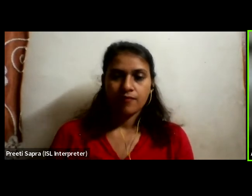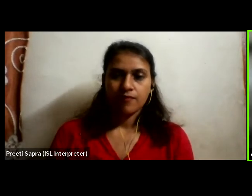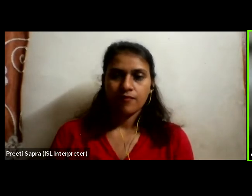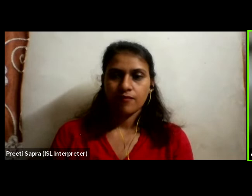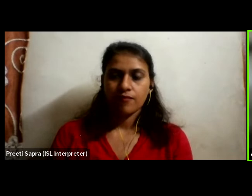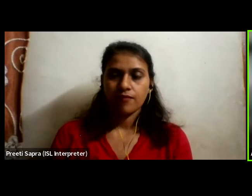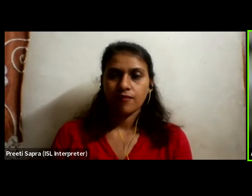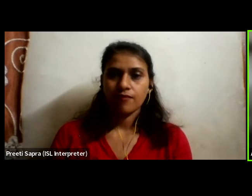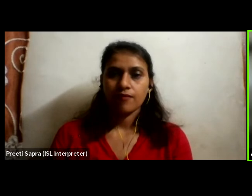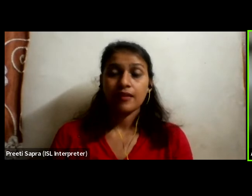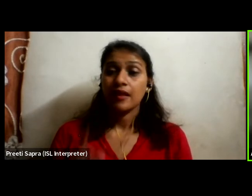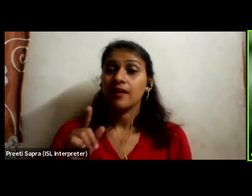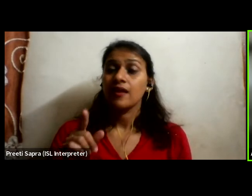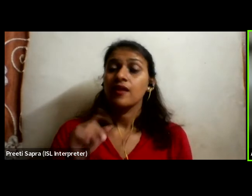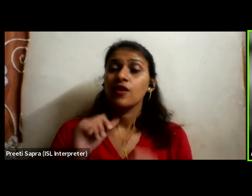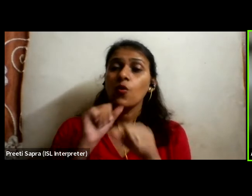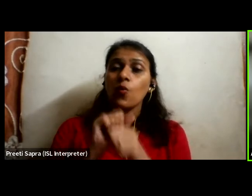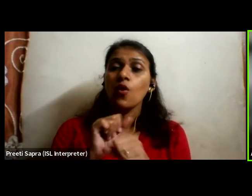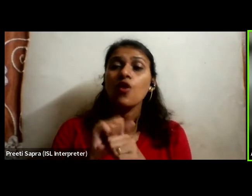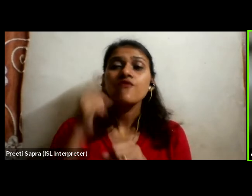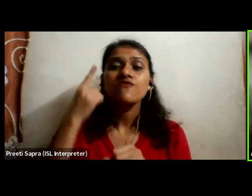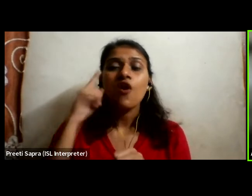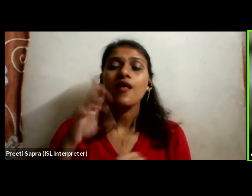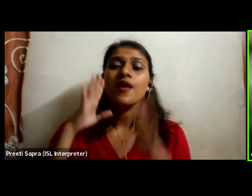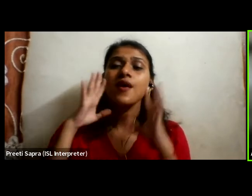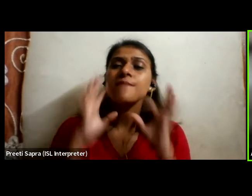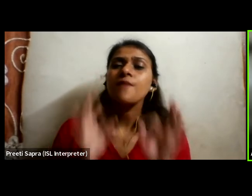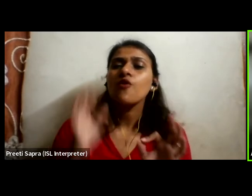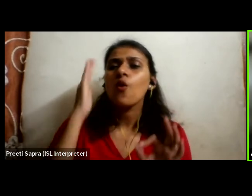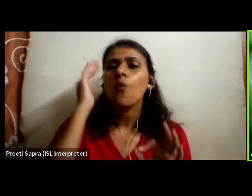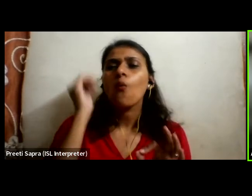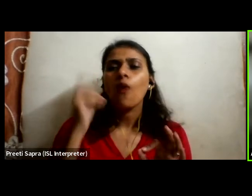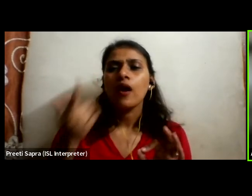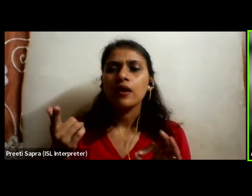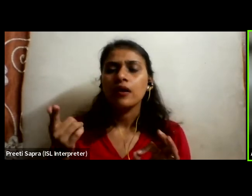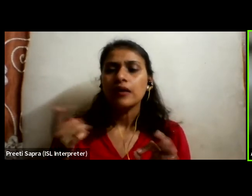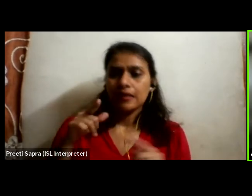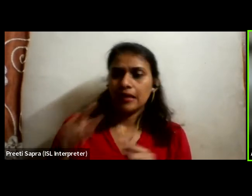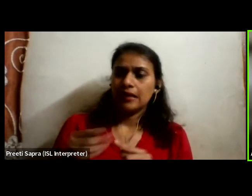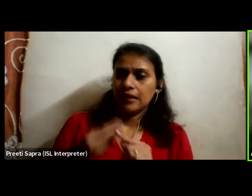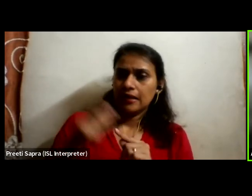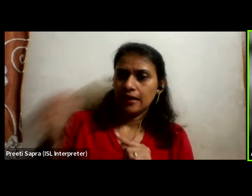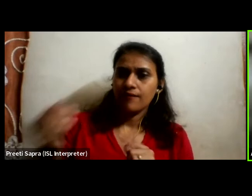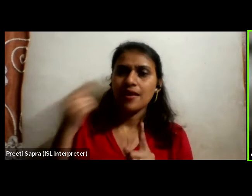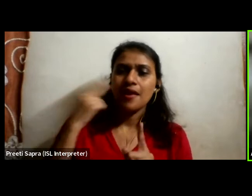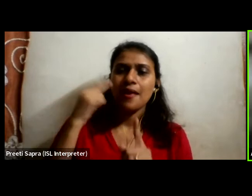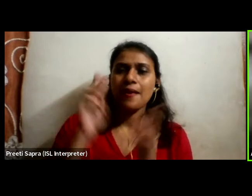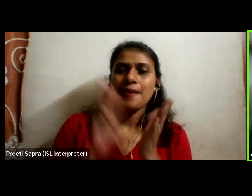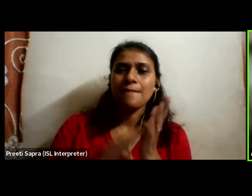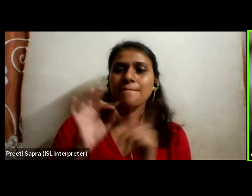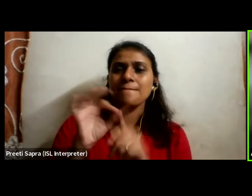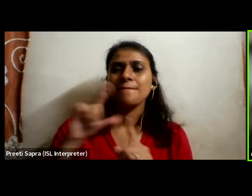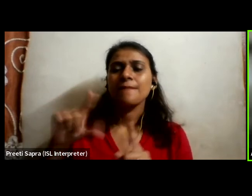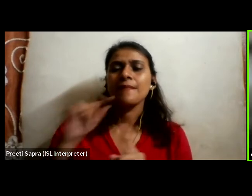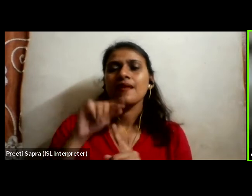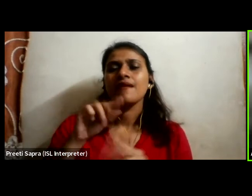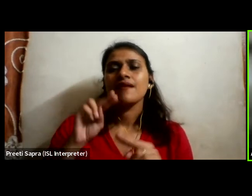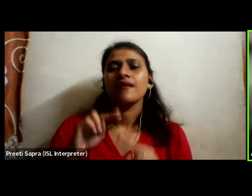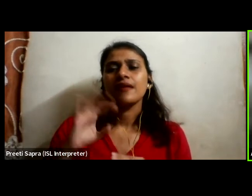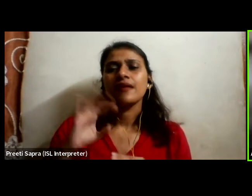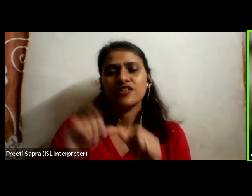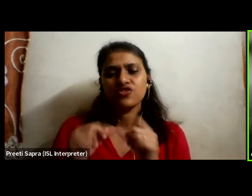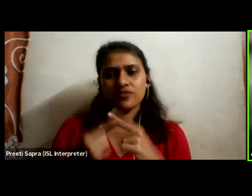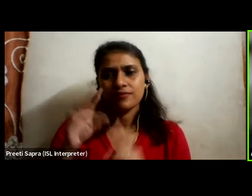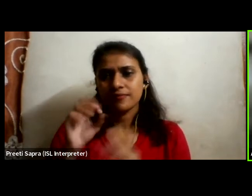patchwork notion actually is important to consider because it's going to have implications as you look